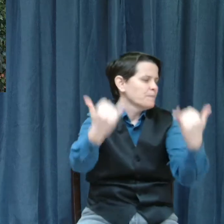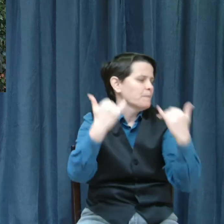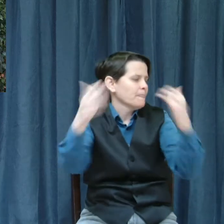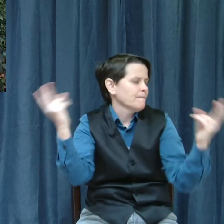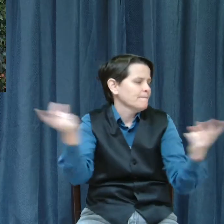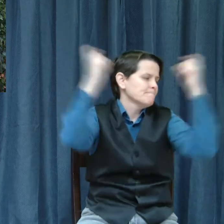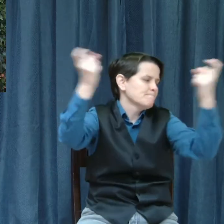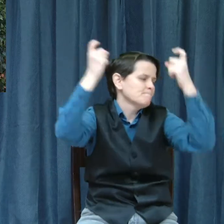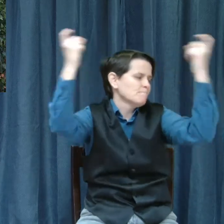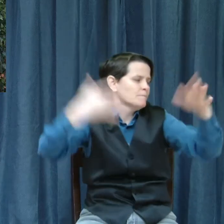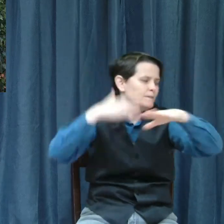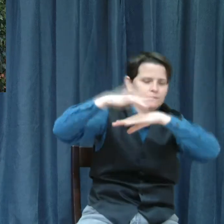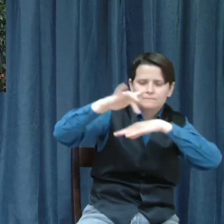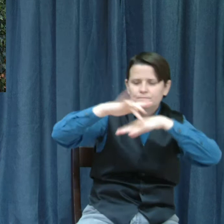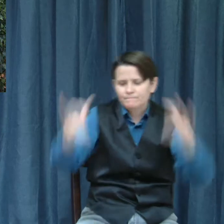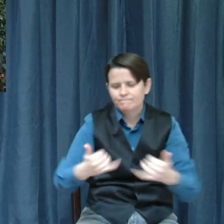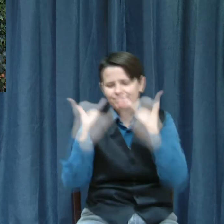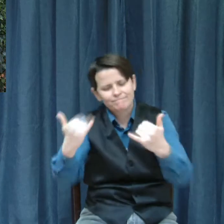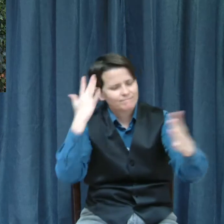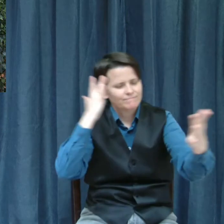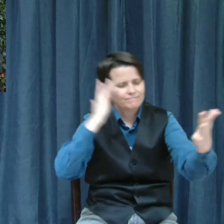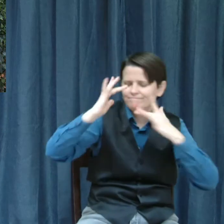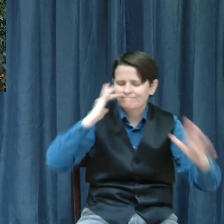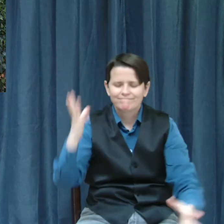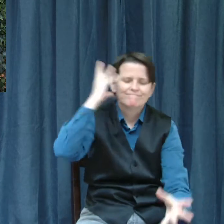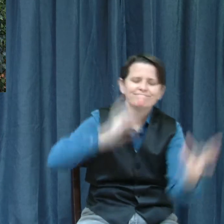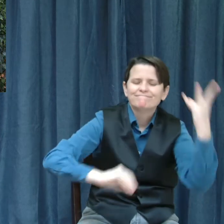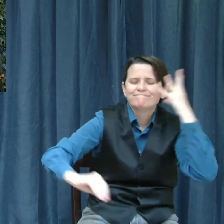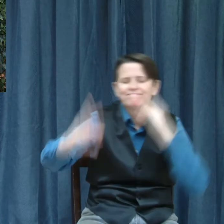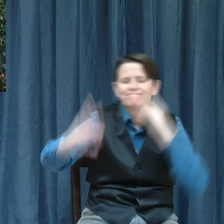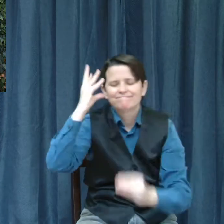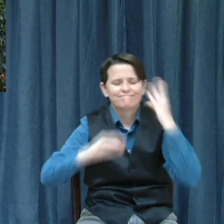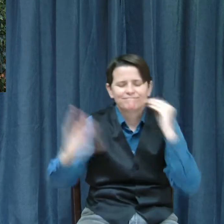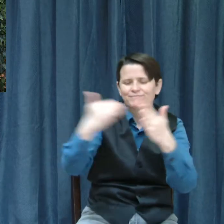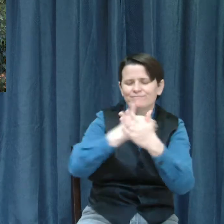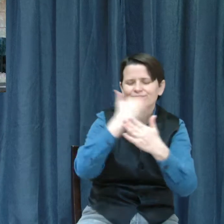available to you right now, taste and see. It's a new season.